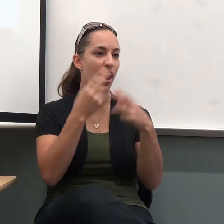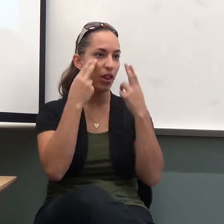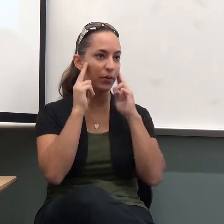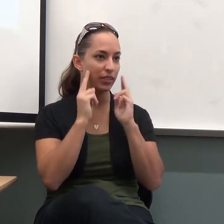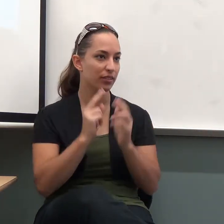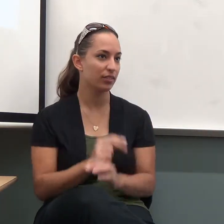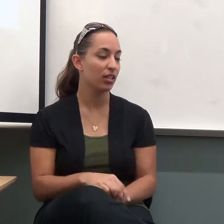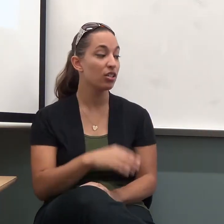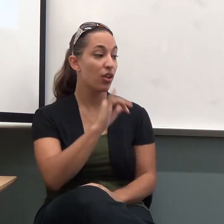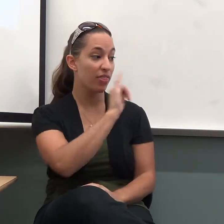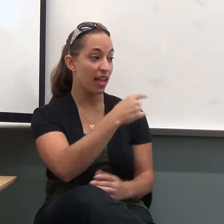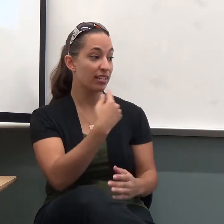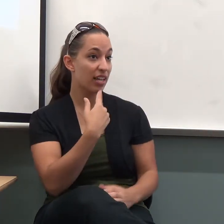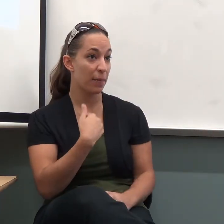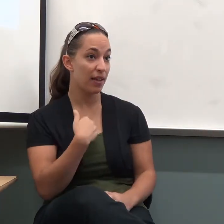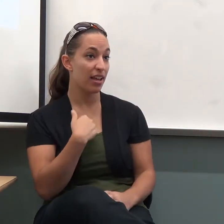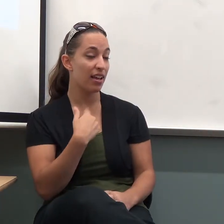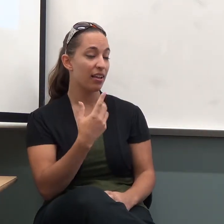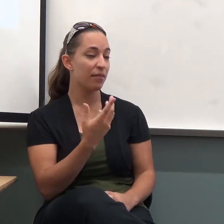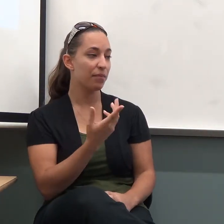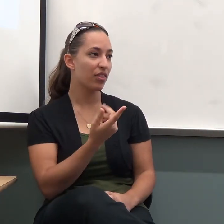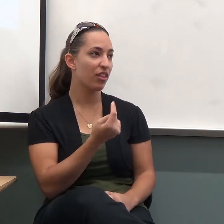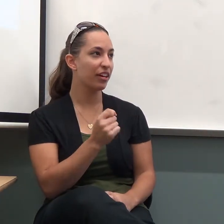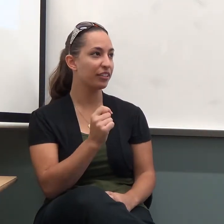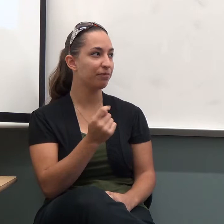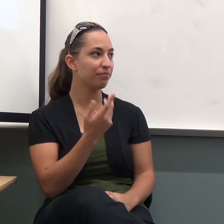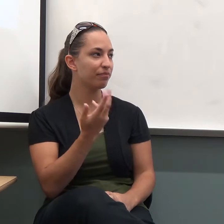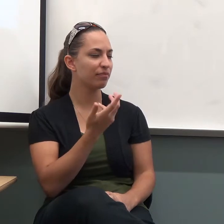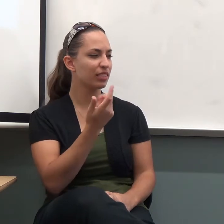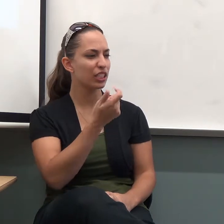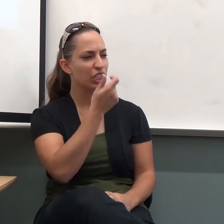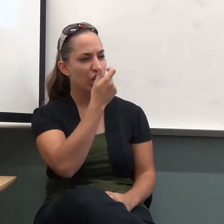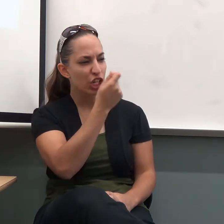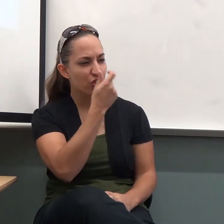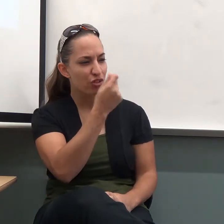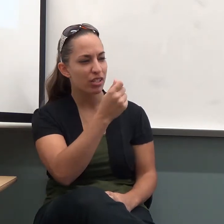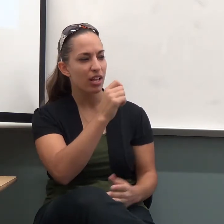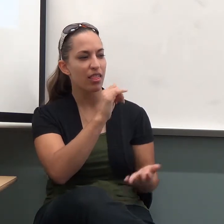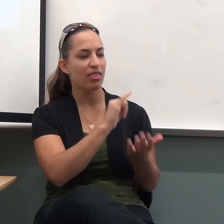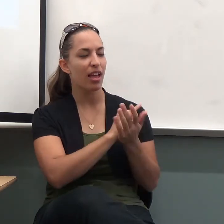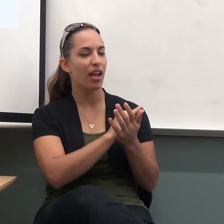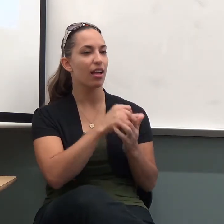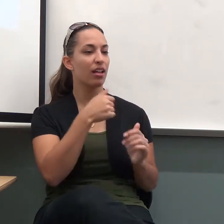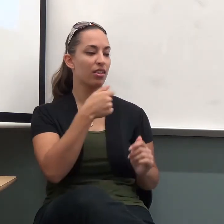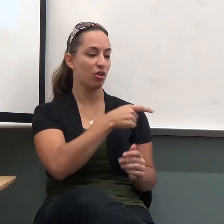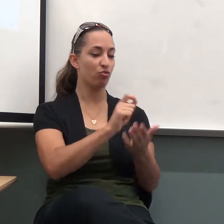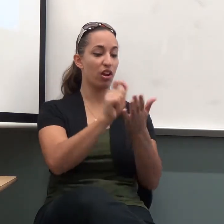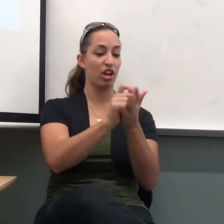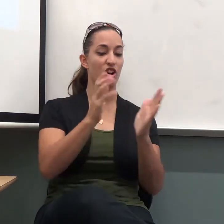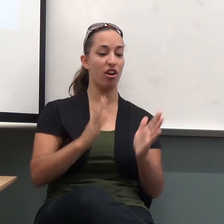the value or the interest that this writer has in presenting this